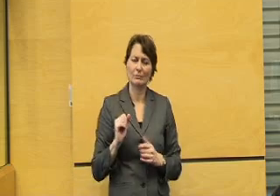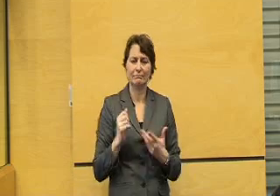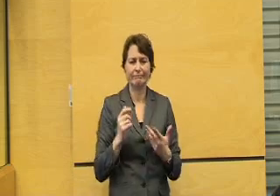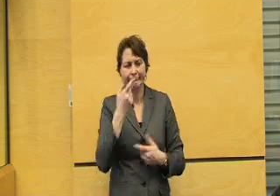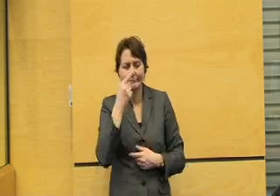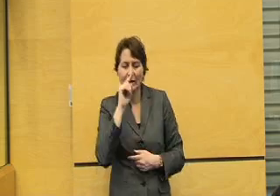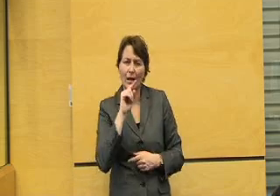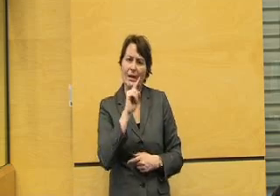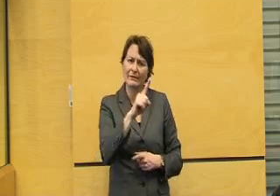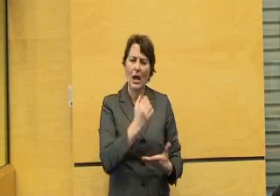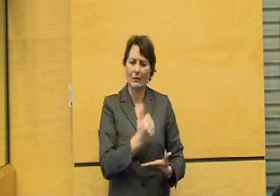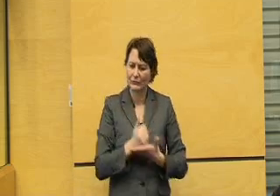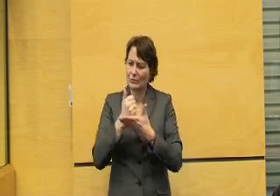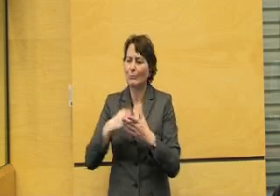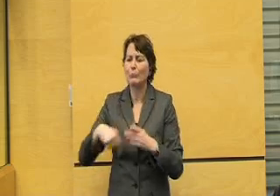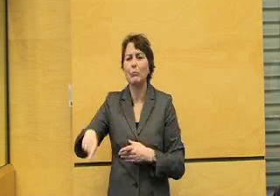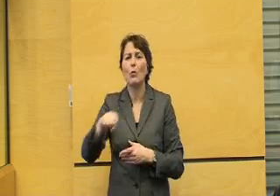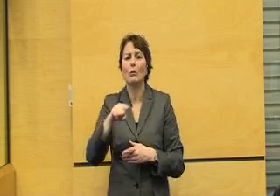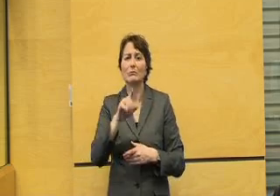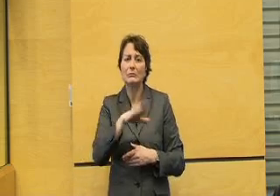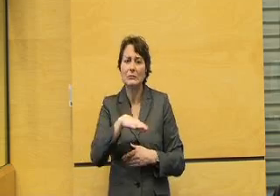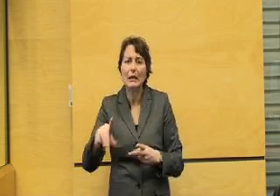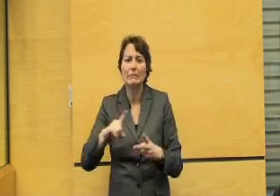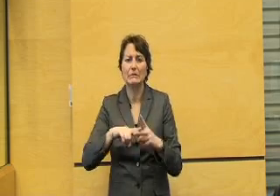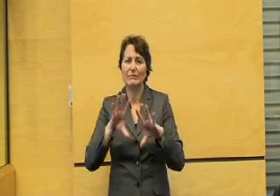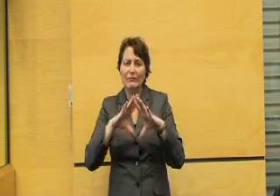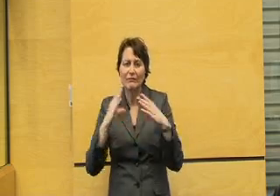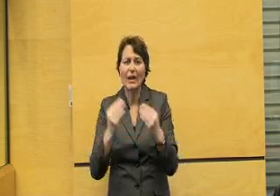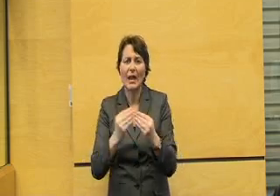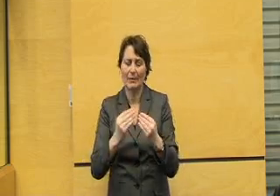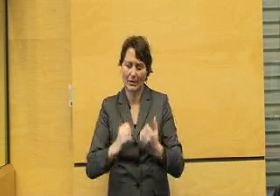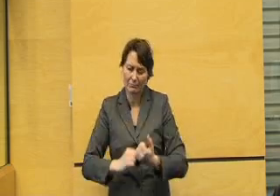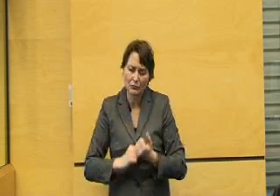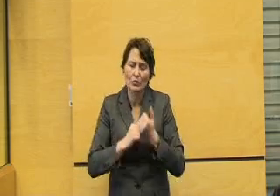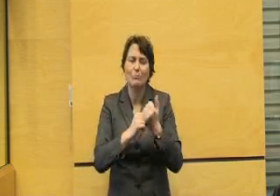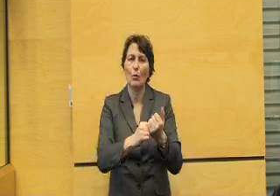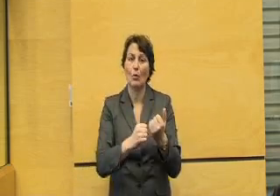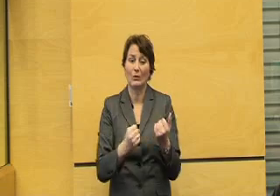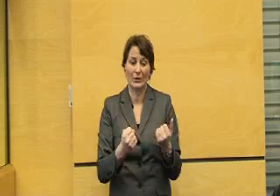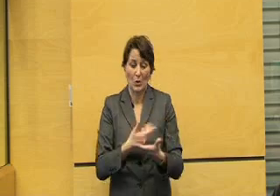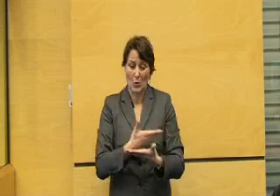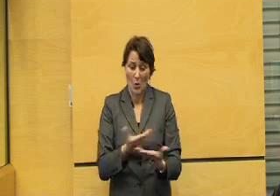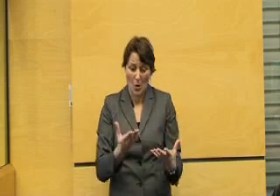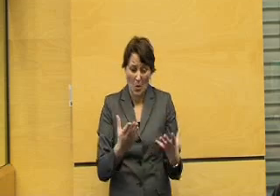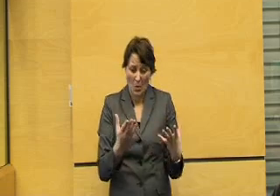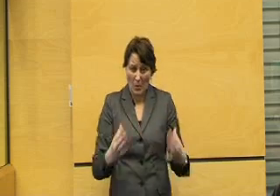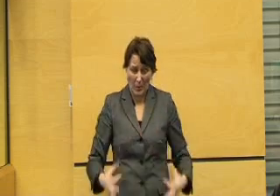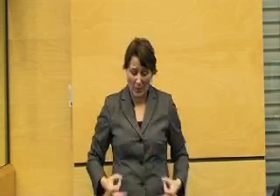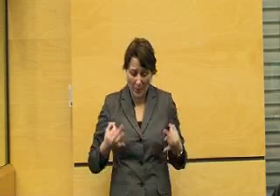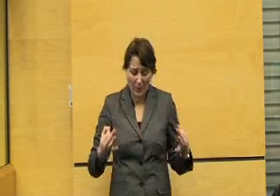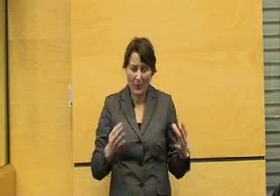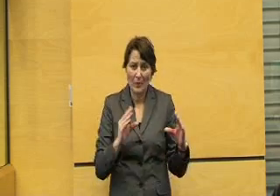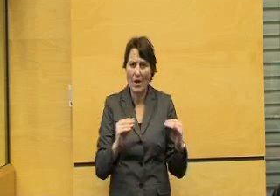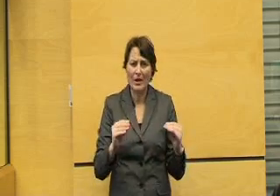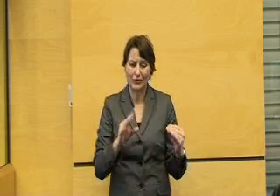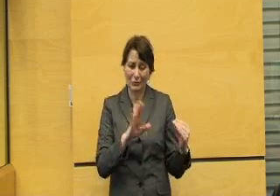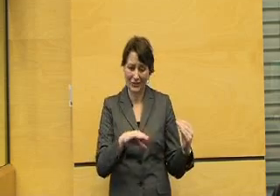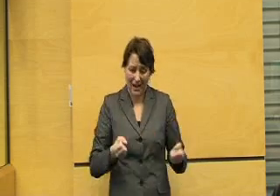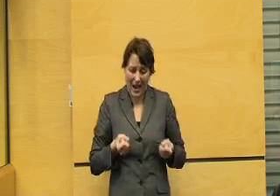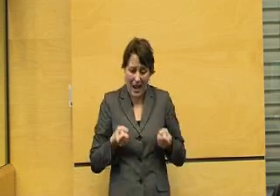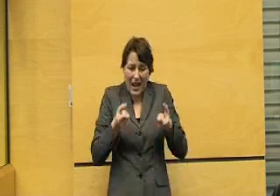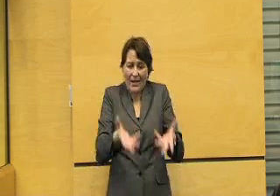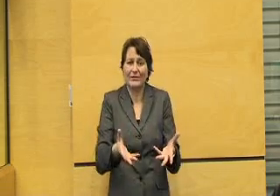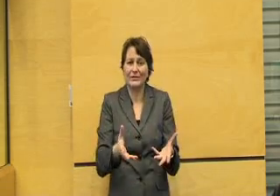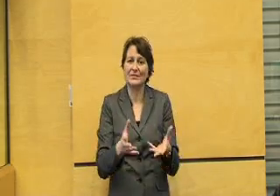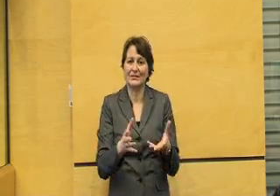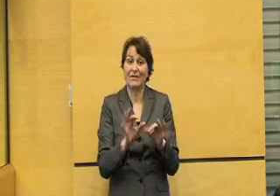living in poverty. What do you do to prevent these children from being abandoned by their families?